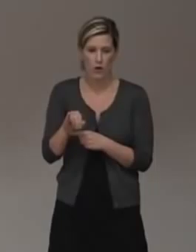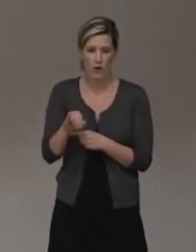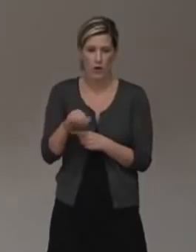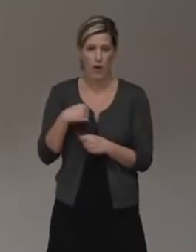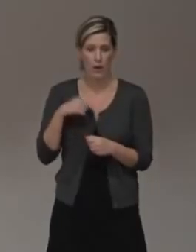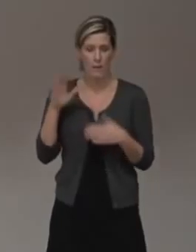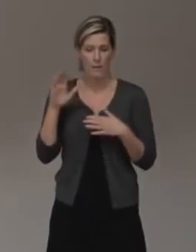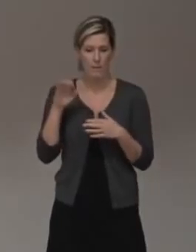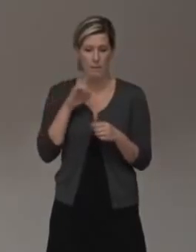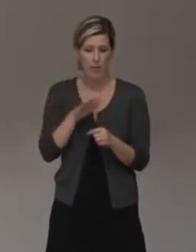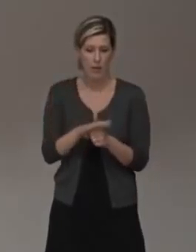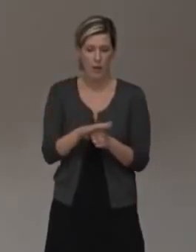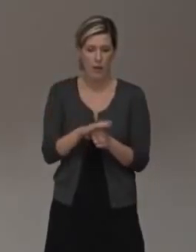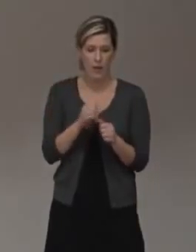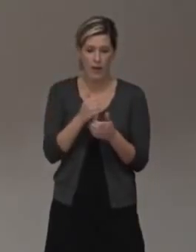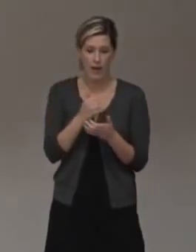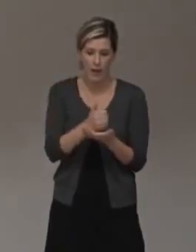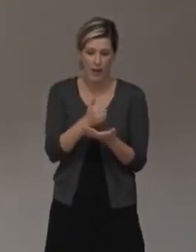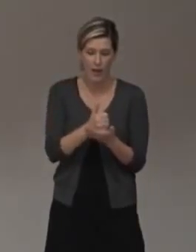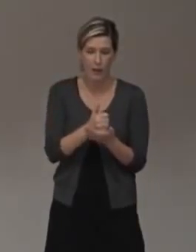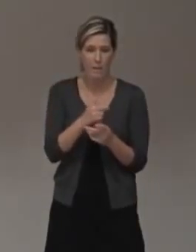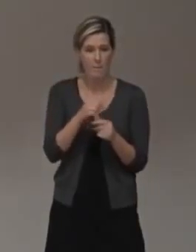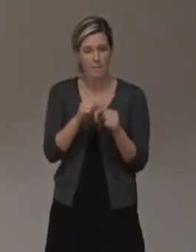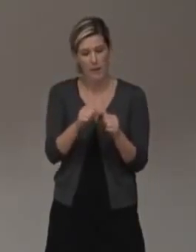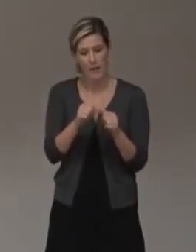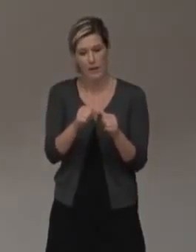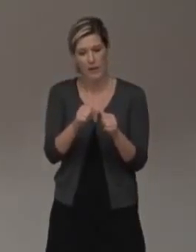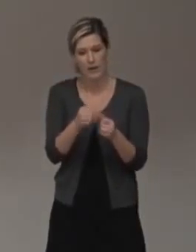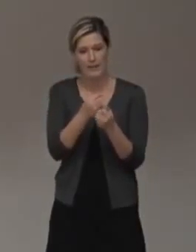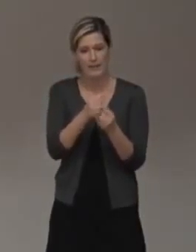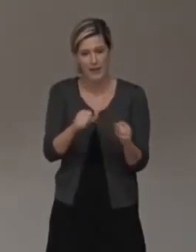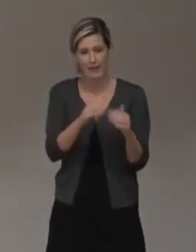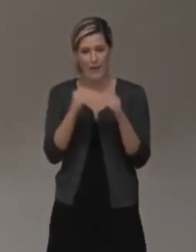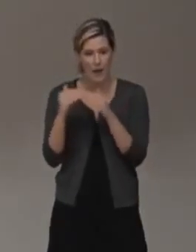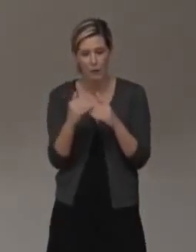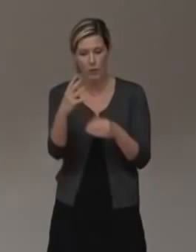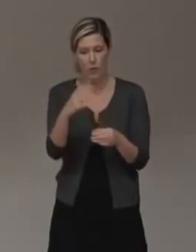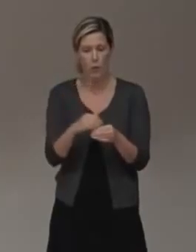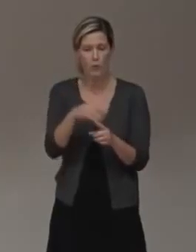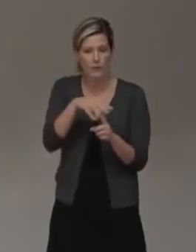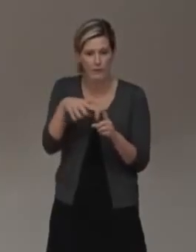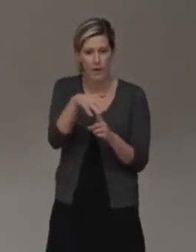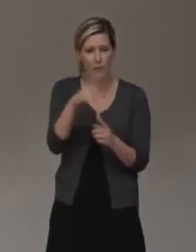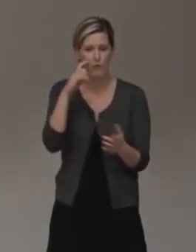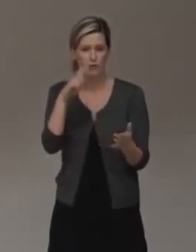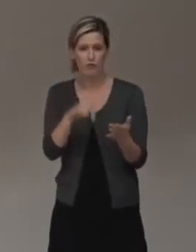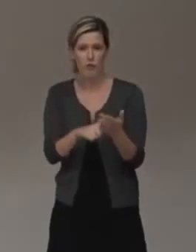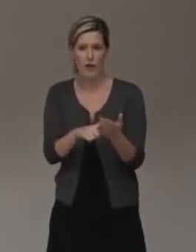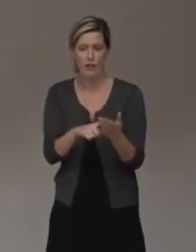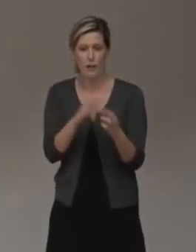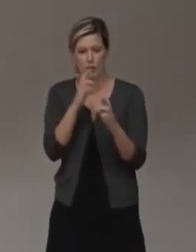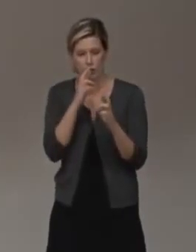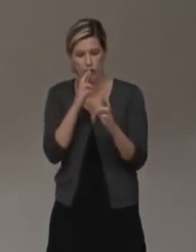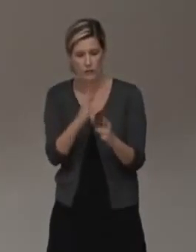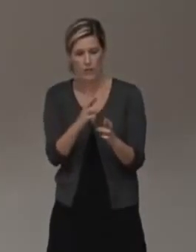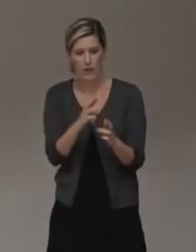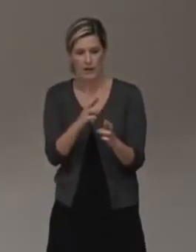to help to sustain a safe, equitable, and inclusive environment, recognizing and